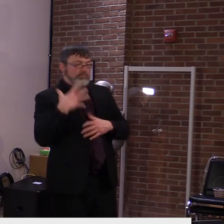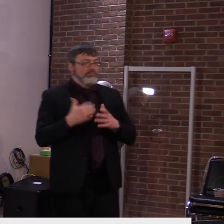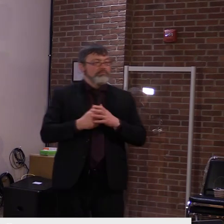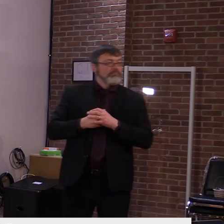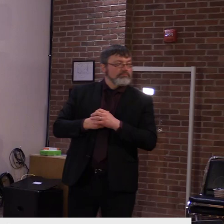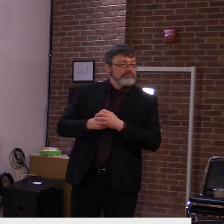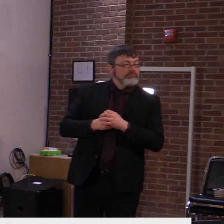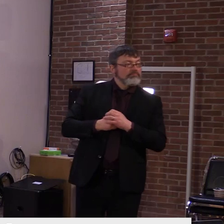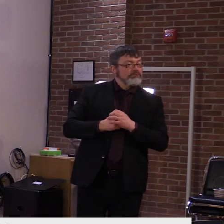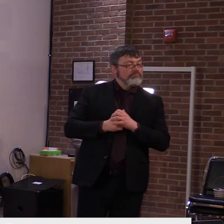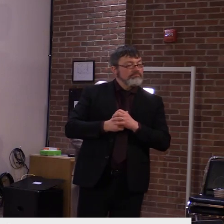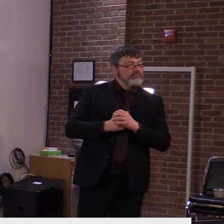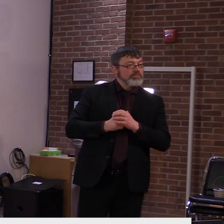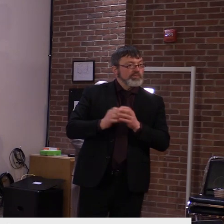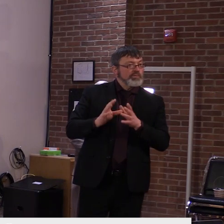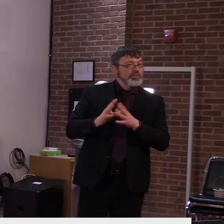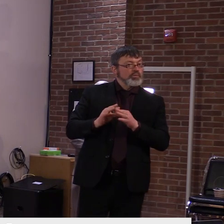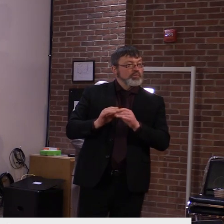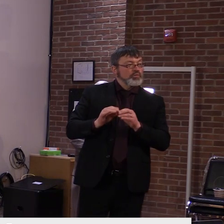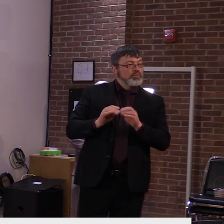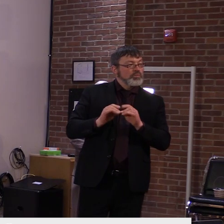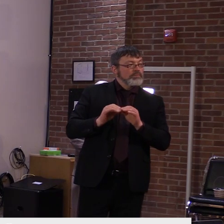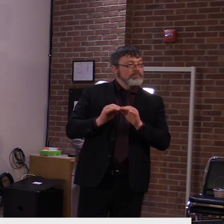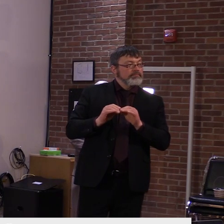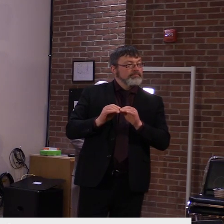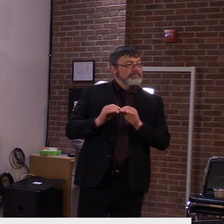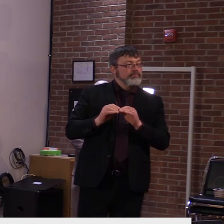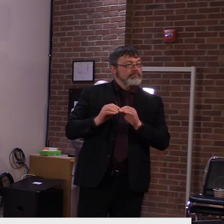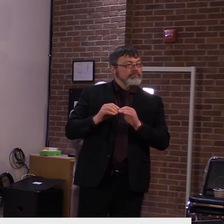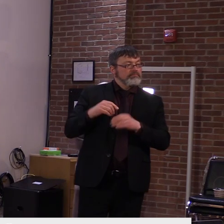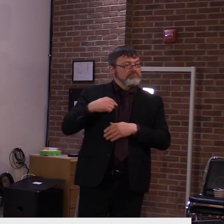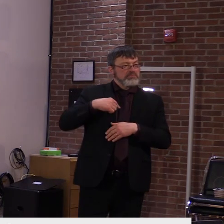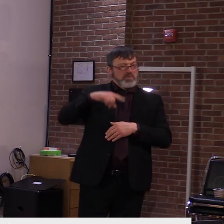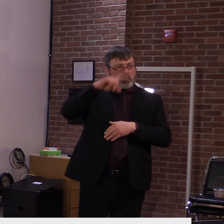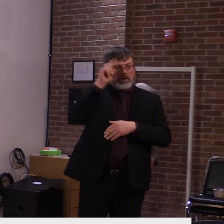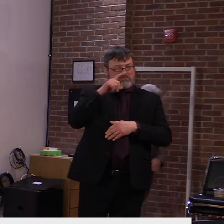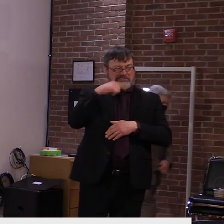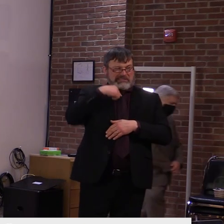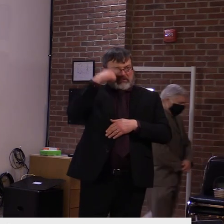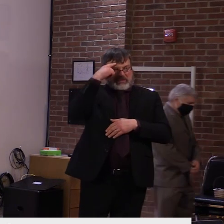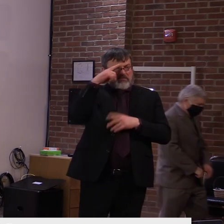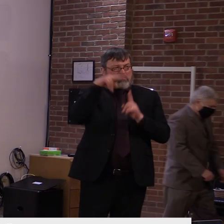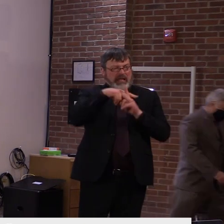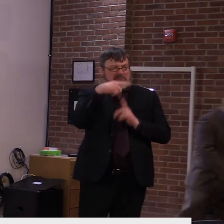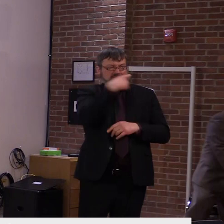Hello. Let's see. This might be a question for Mike Smith. I have